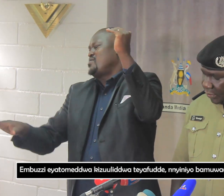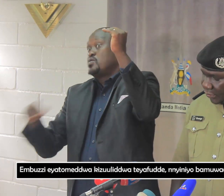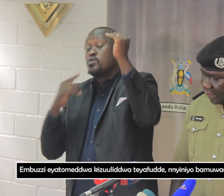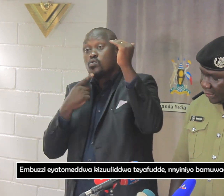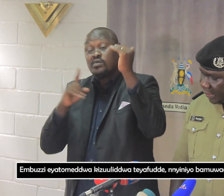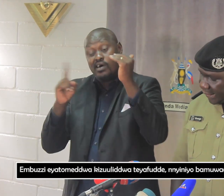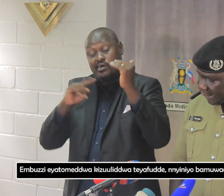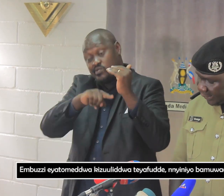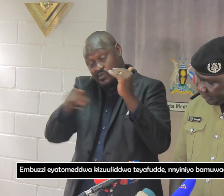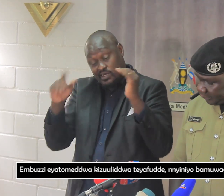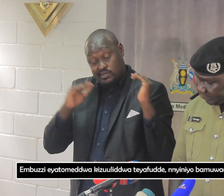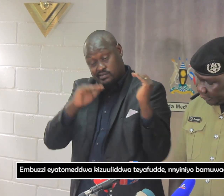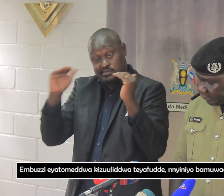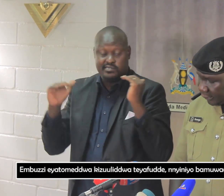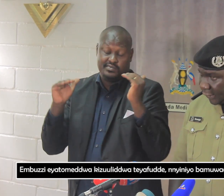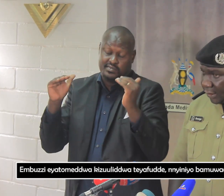this situation that we are in.